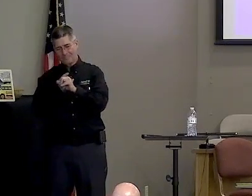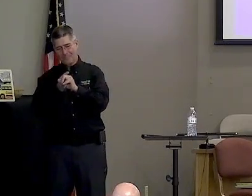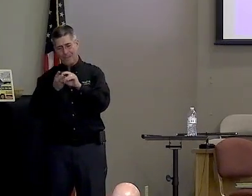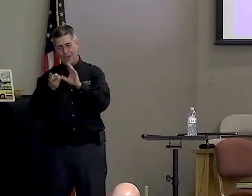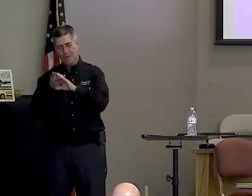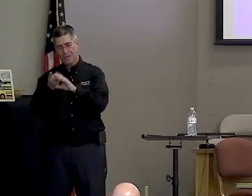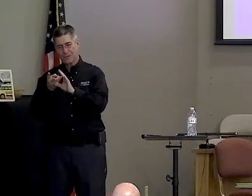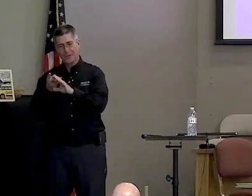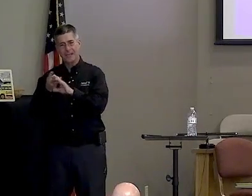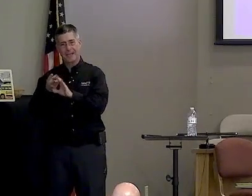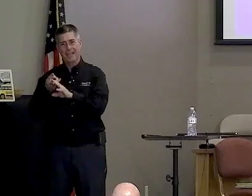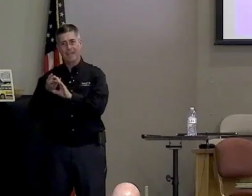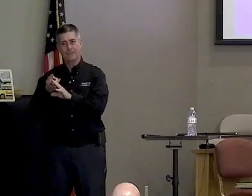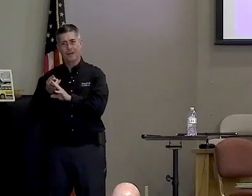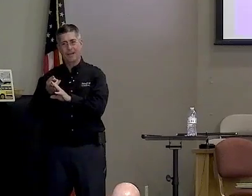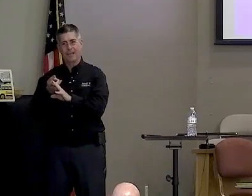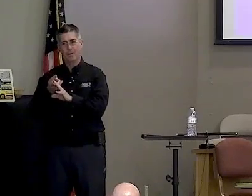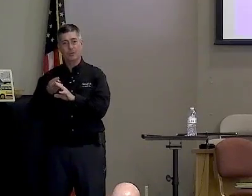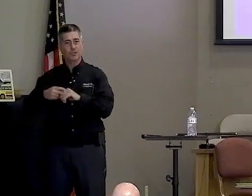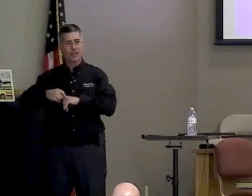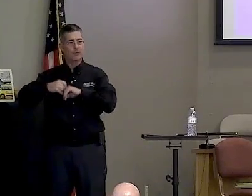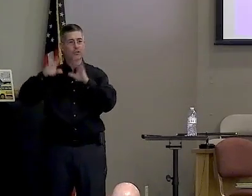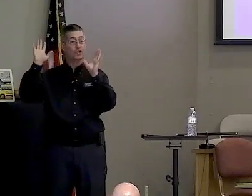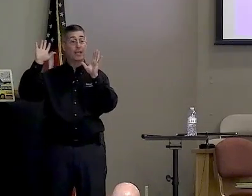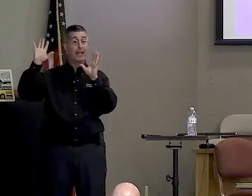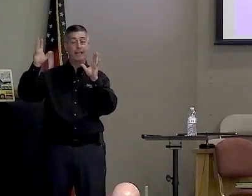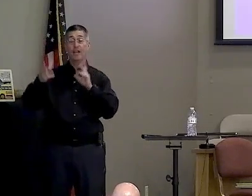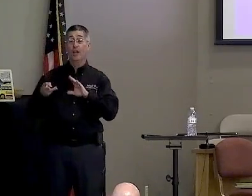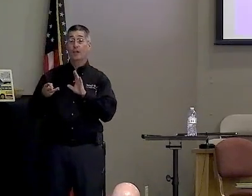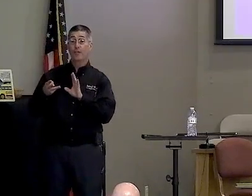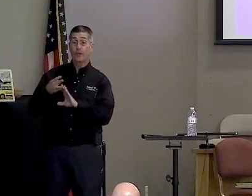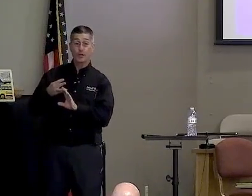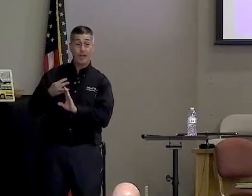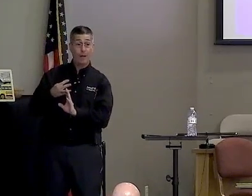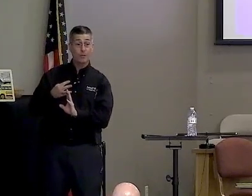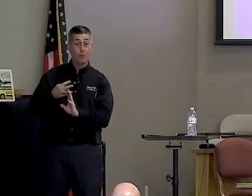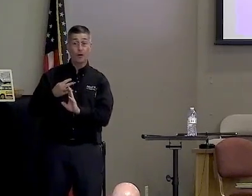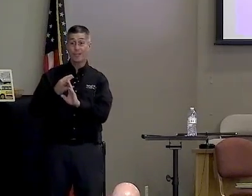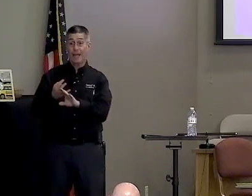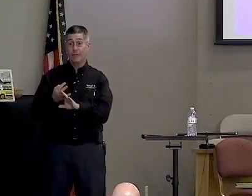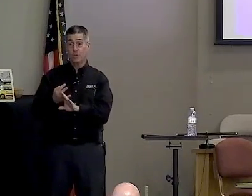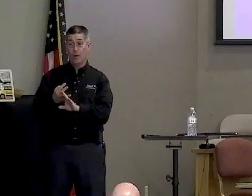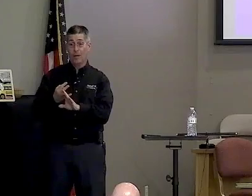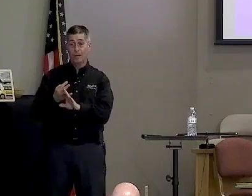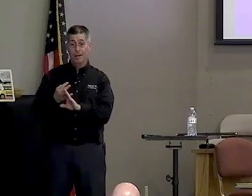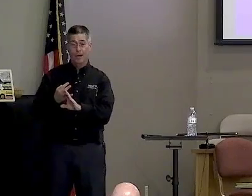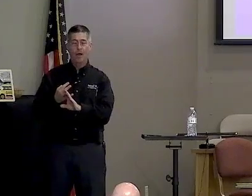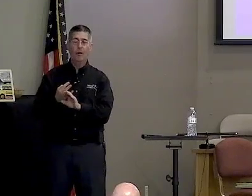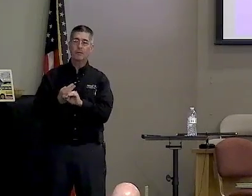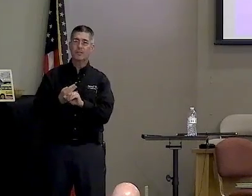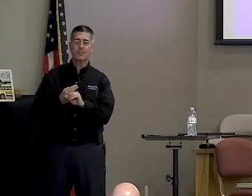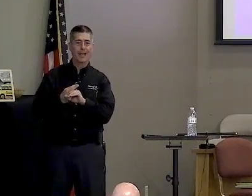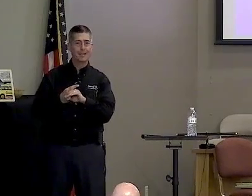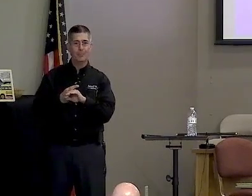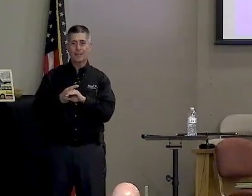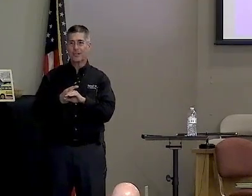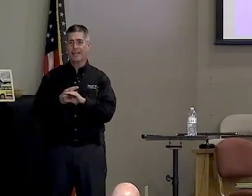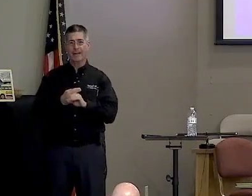But anyway, so he gave, he was just elated. The third child was born deaf as well. Oh, it was just like the best thing that ever